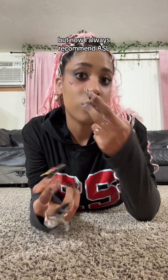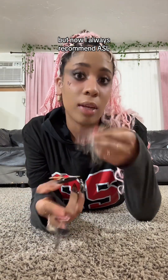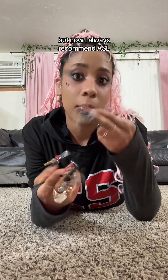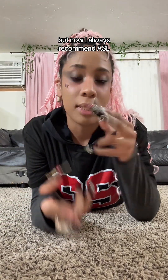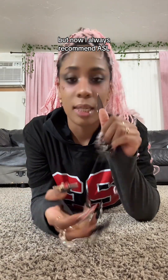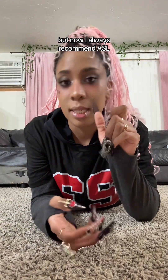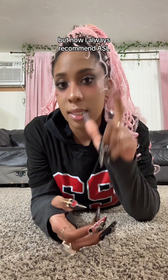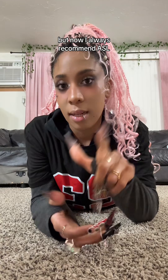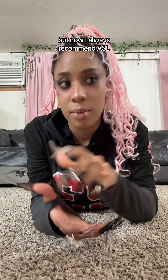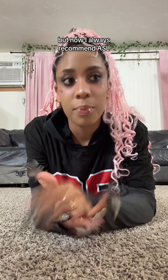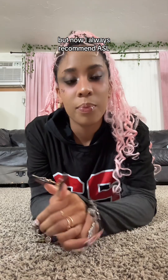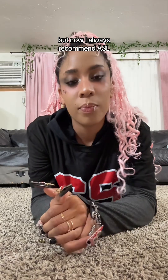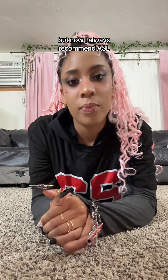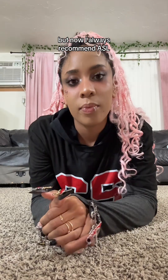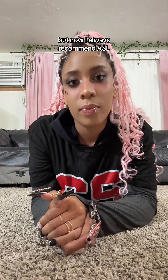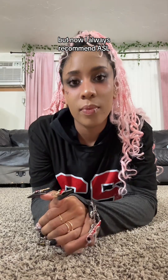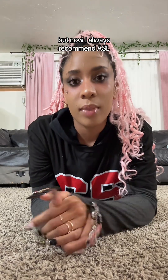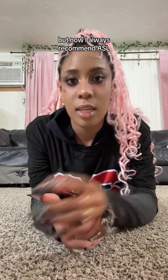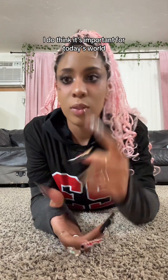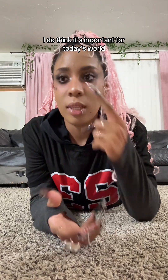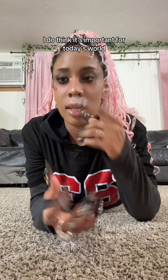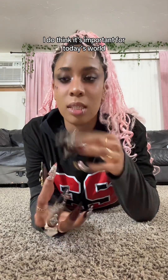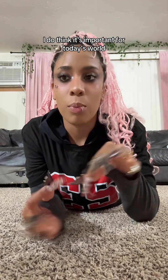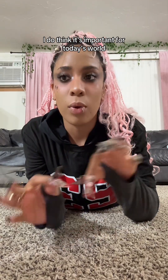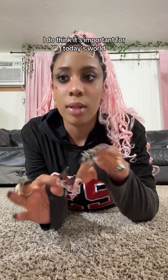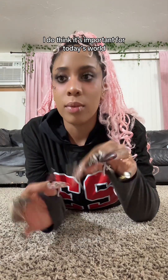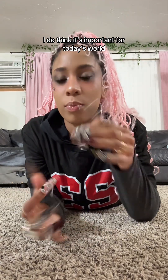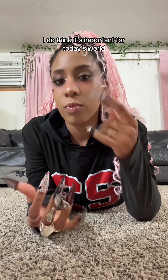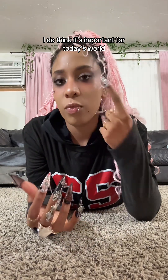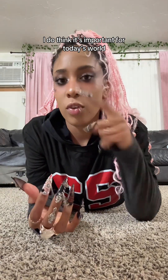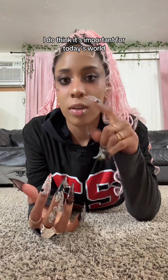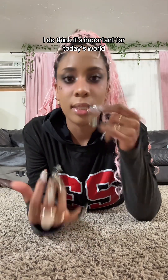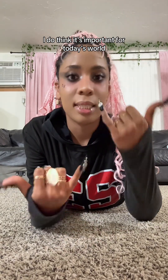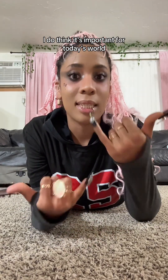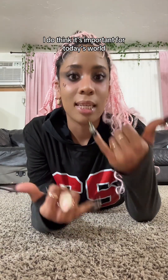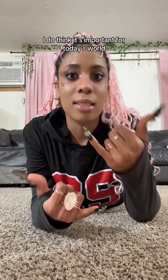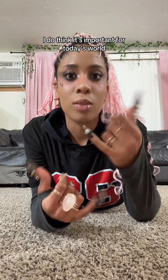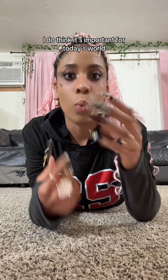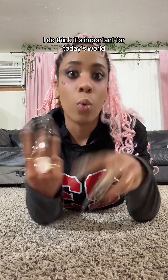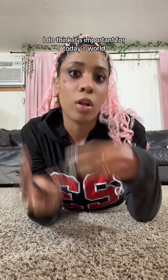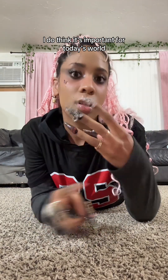recommend ASL. I do think it's important for today's world.